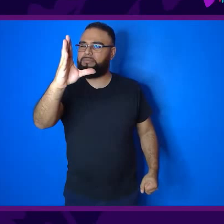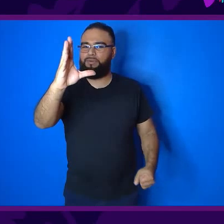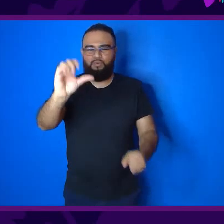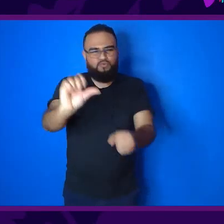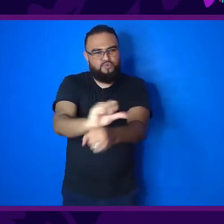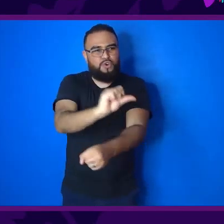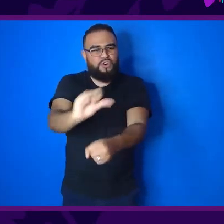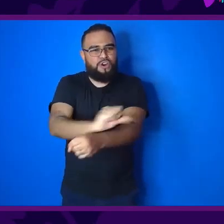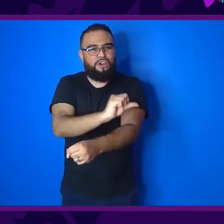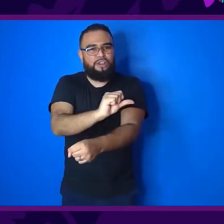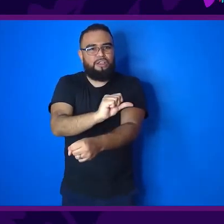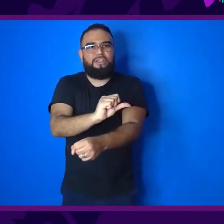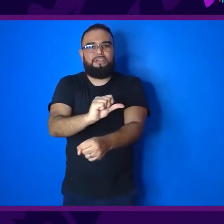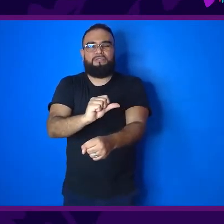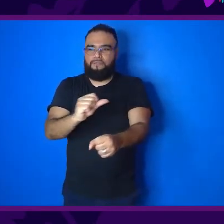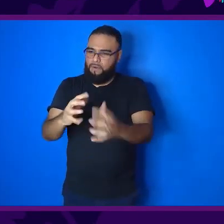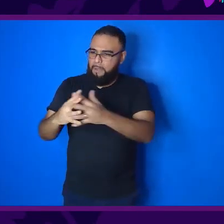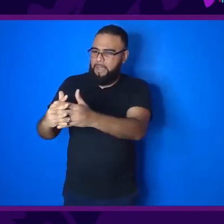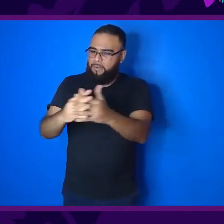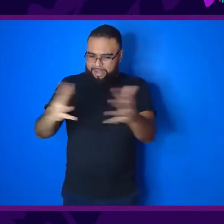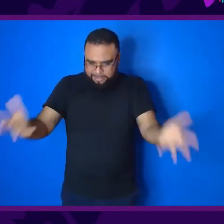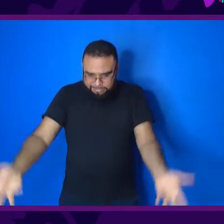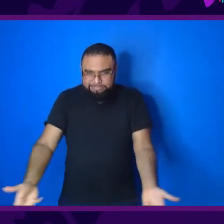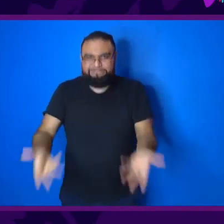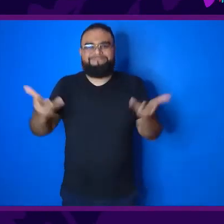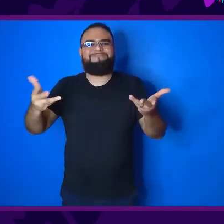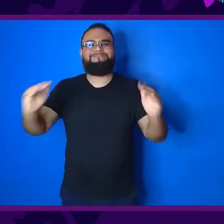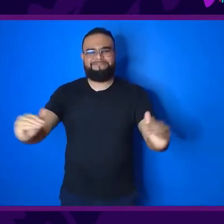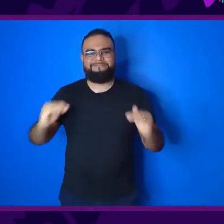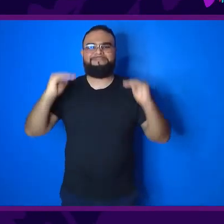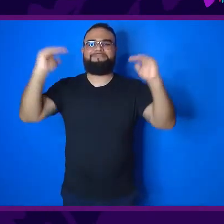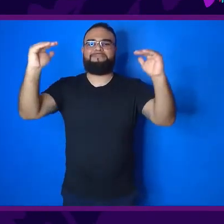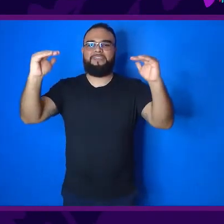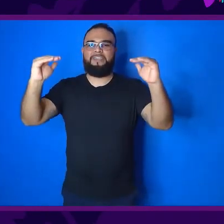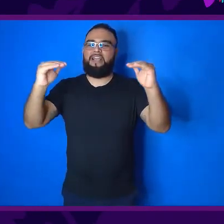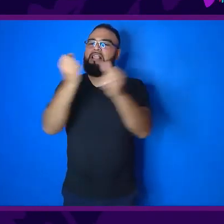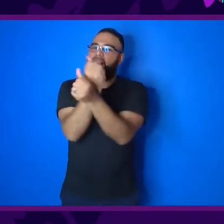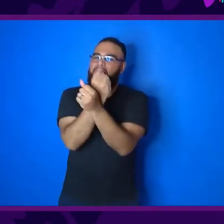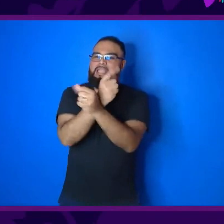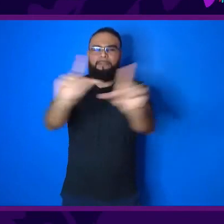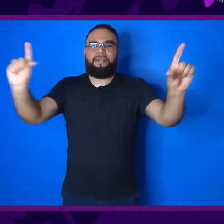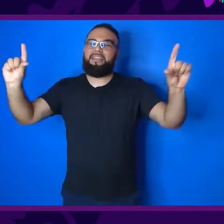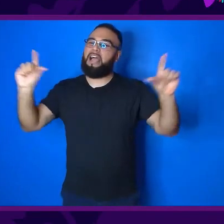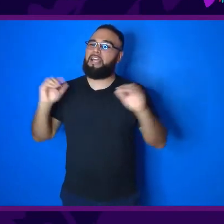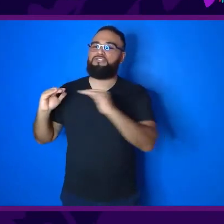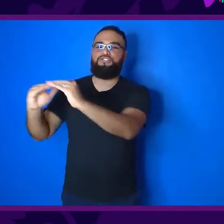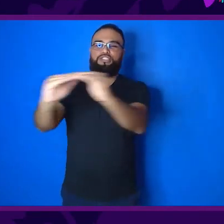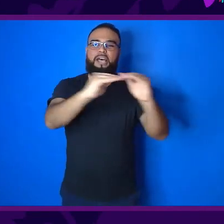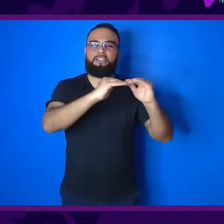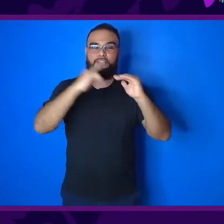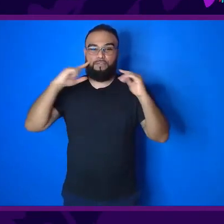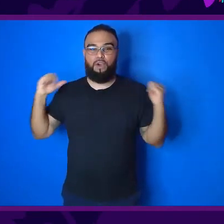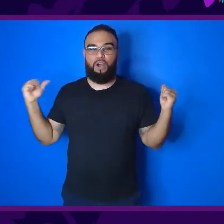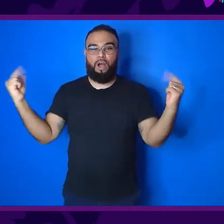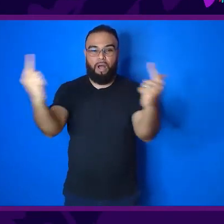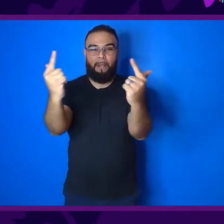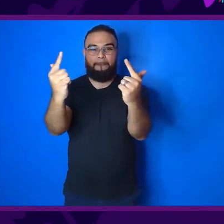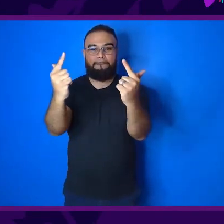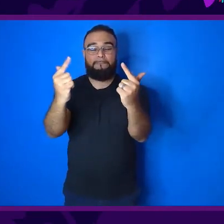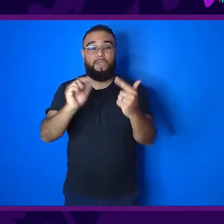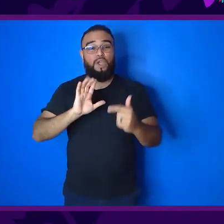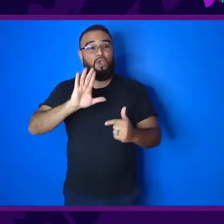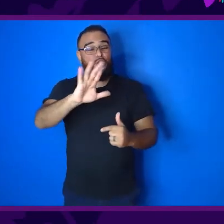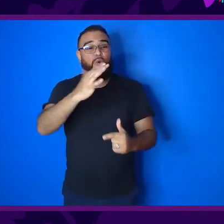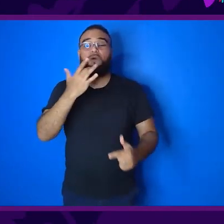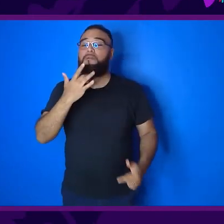up to its creed of liberty and justice for all. Your 90th birthday deserves celebrating